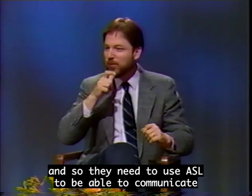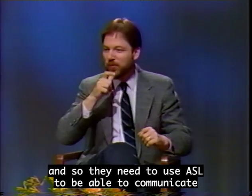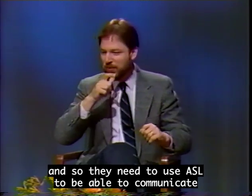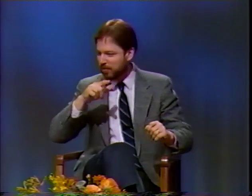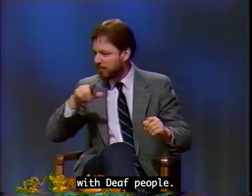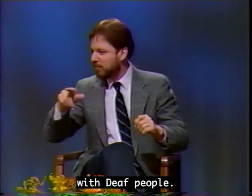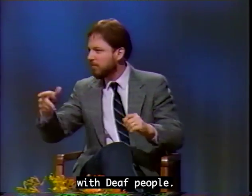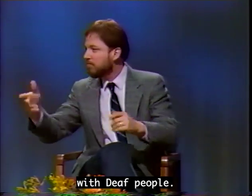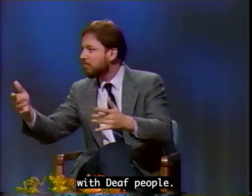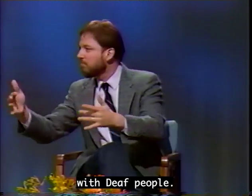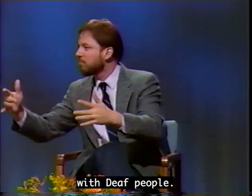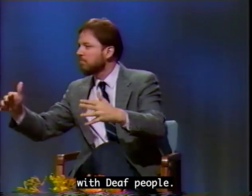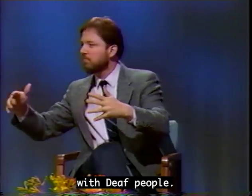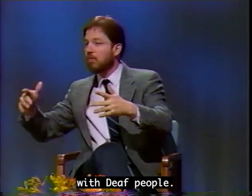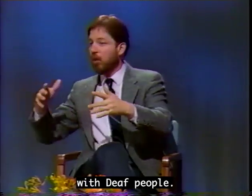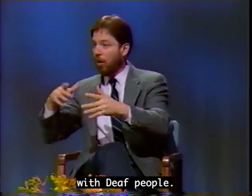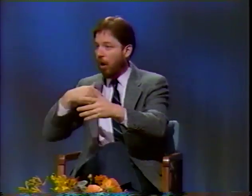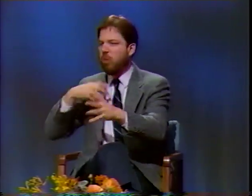to communicate with deaf people.